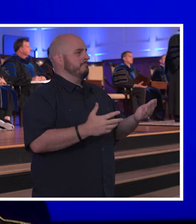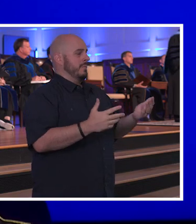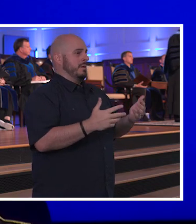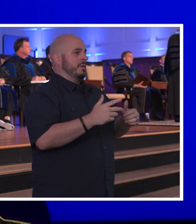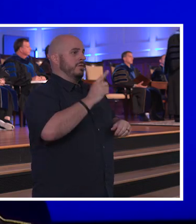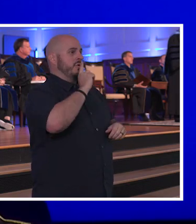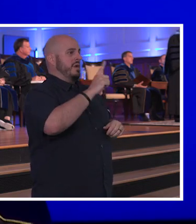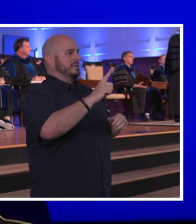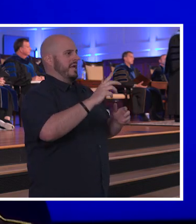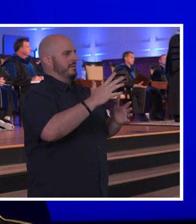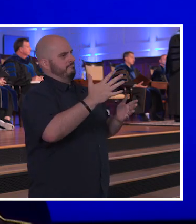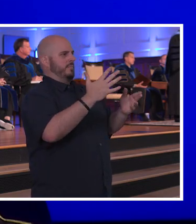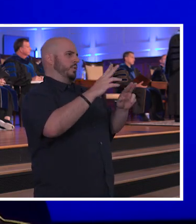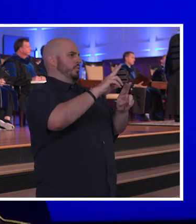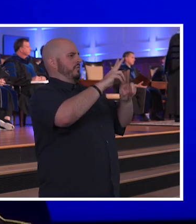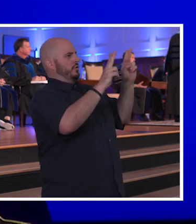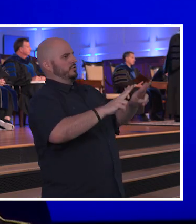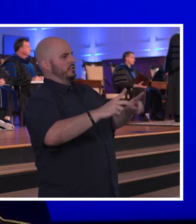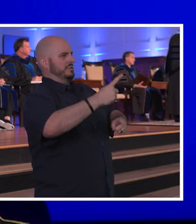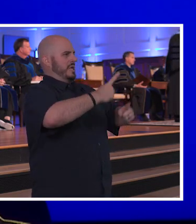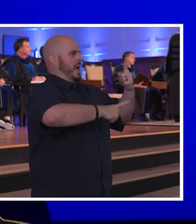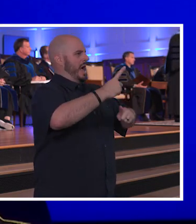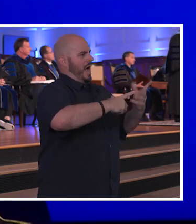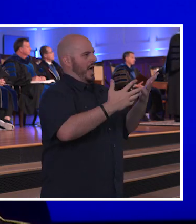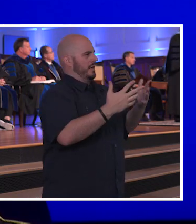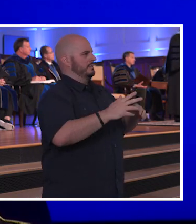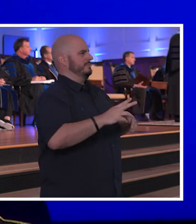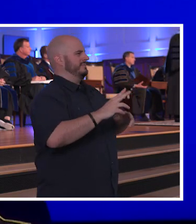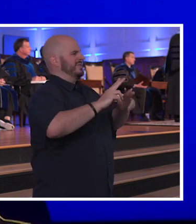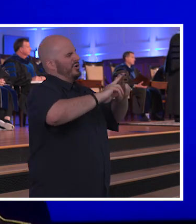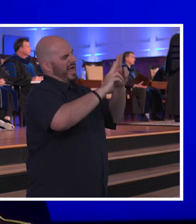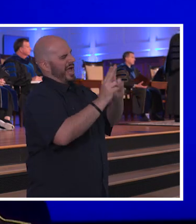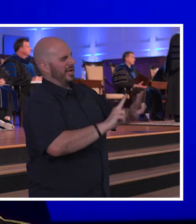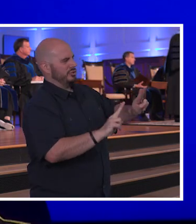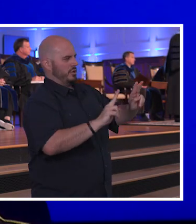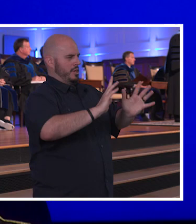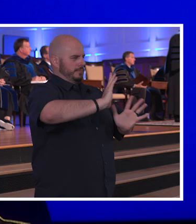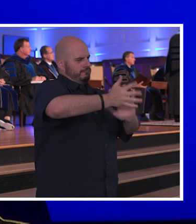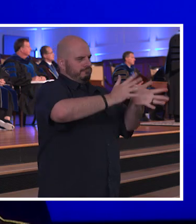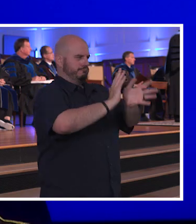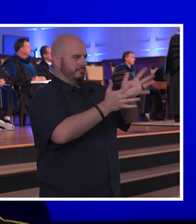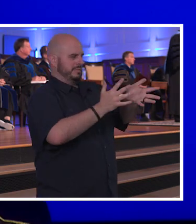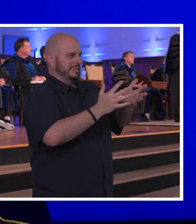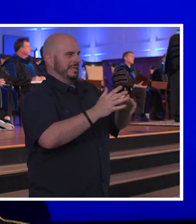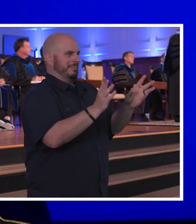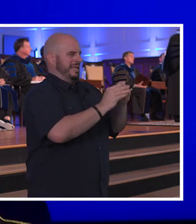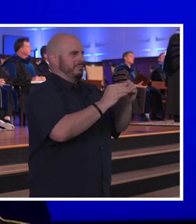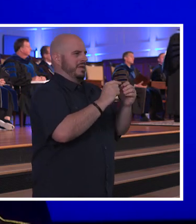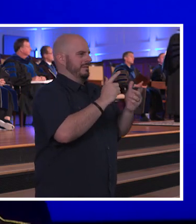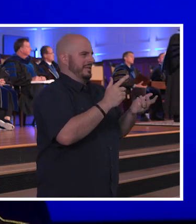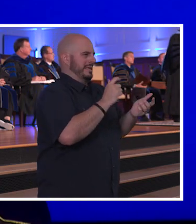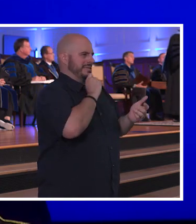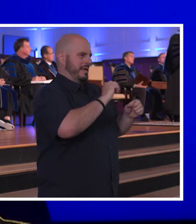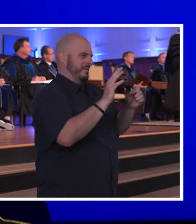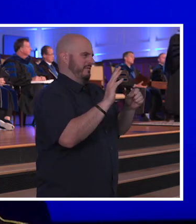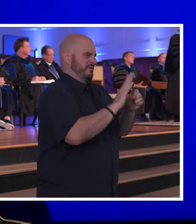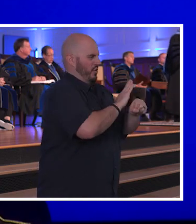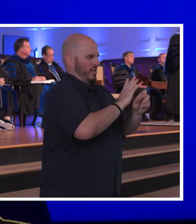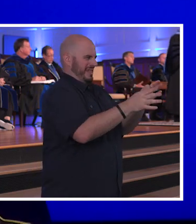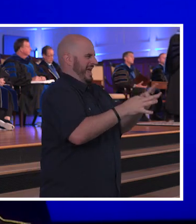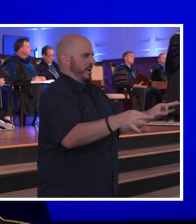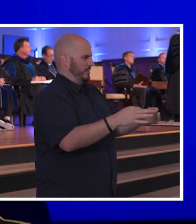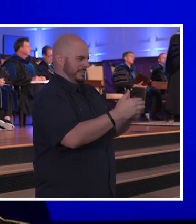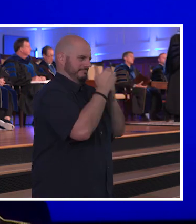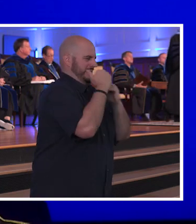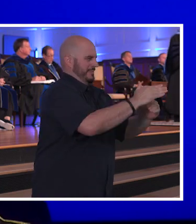universal sign language used informally and at international meetings, but it has significant limitations and is not adequate